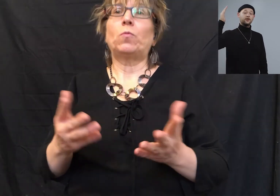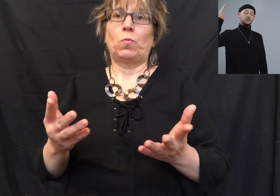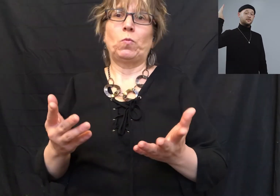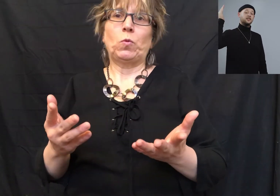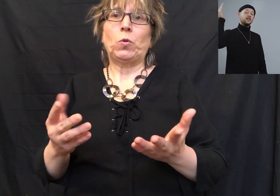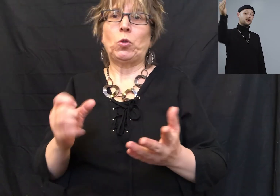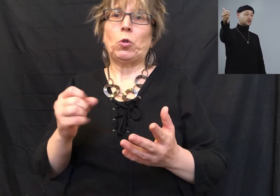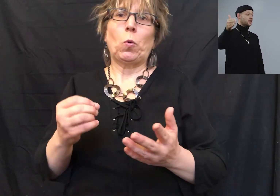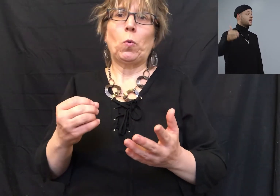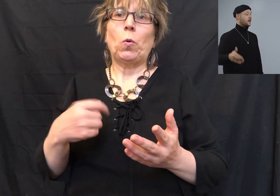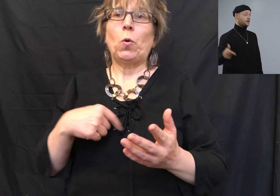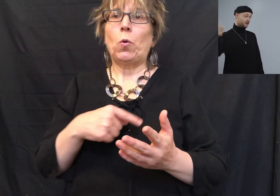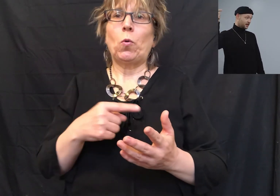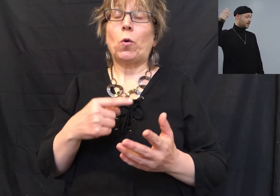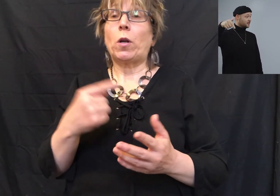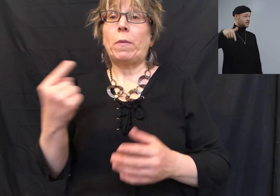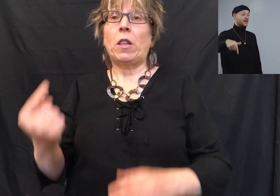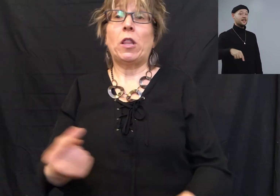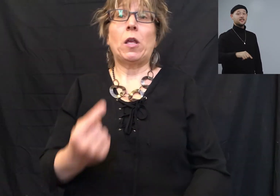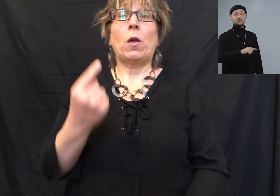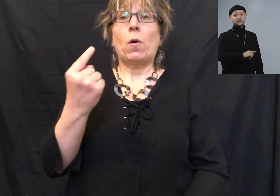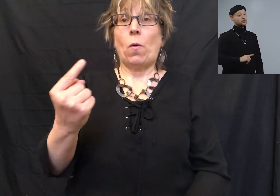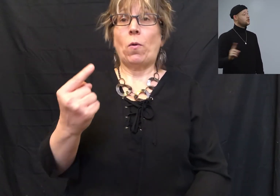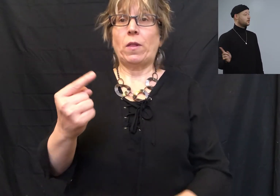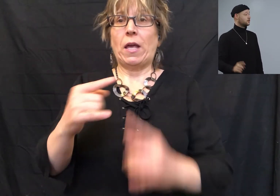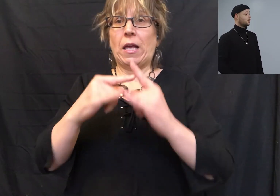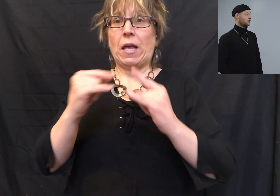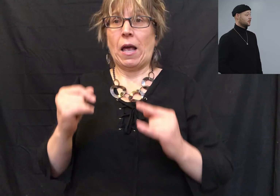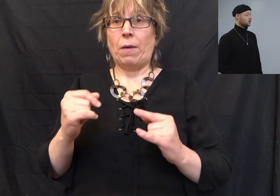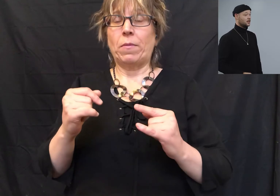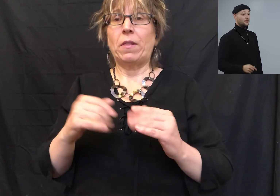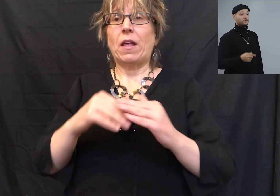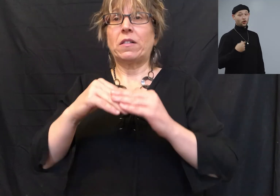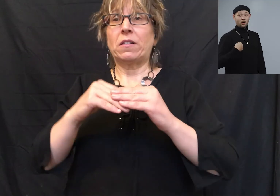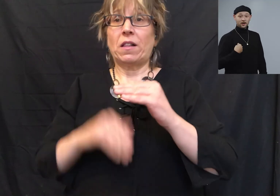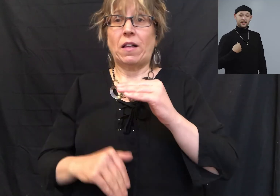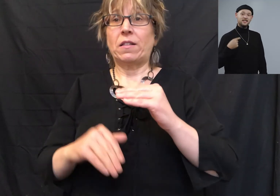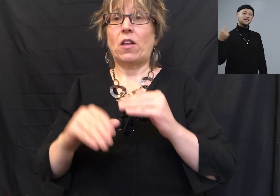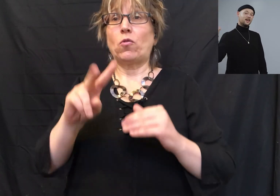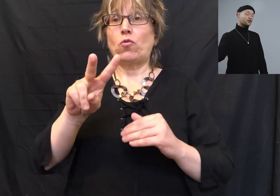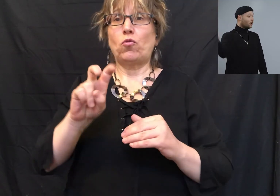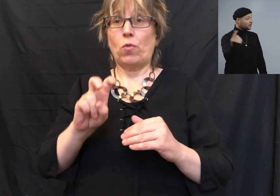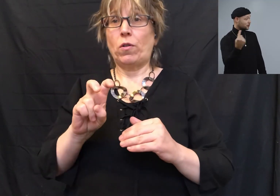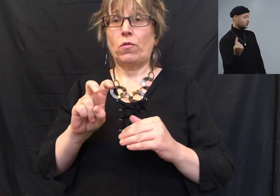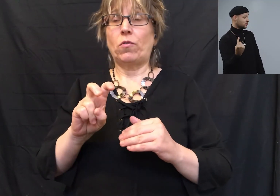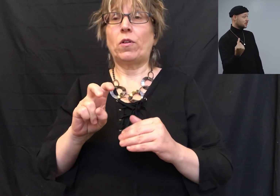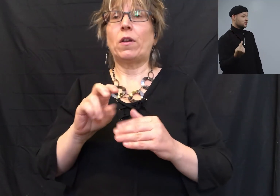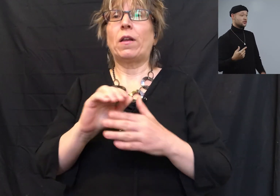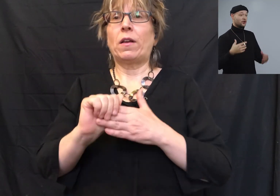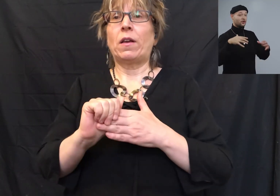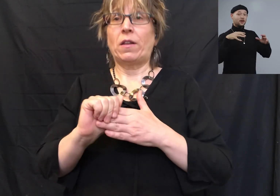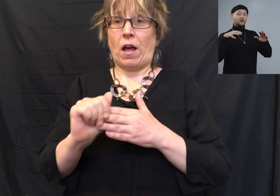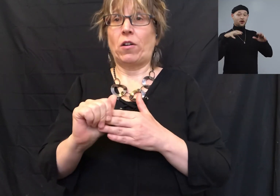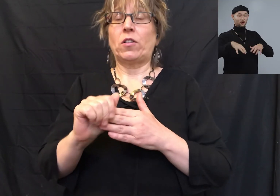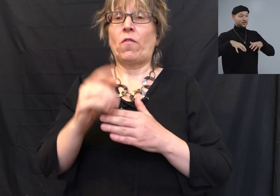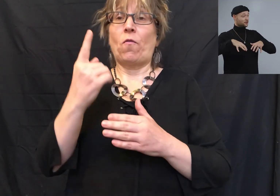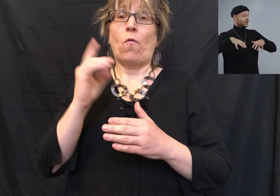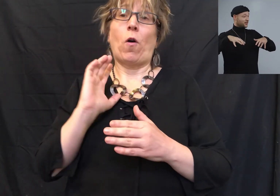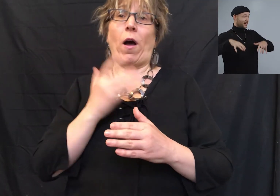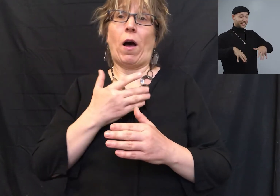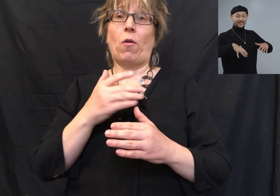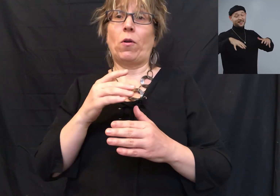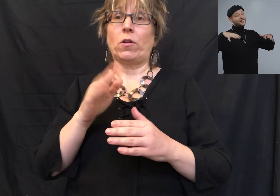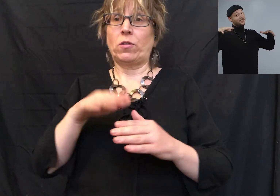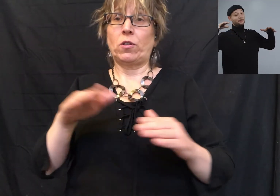said, we're going to be the only camp in the state that's under $200 for our kids and for other churches. So not only